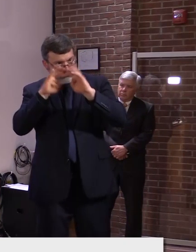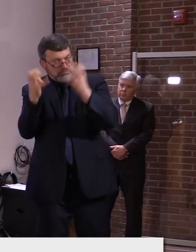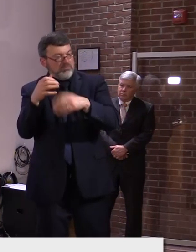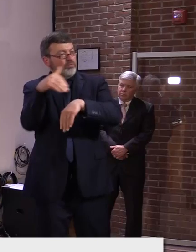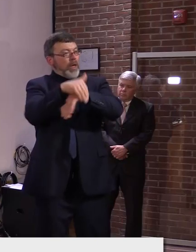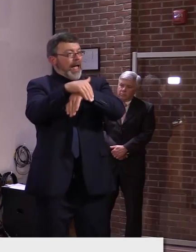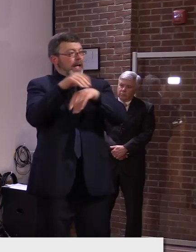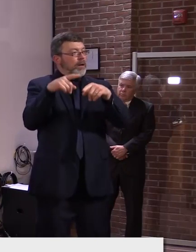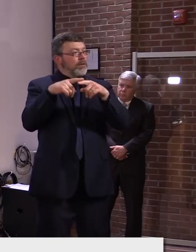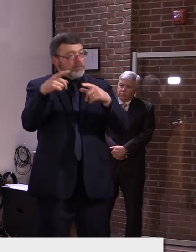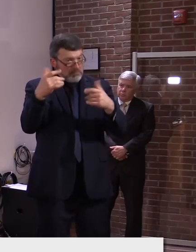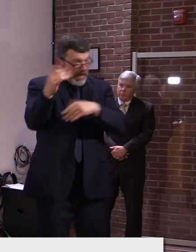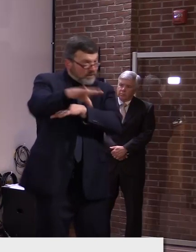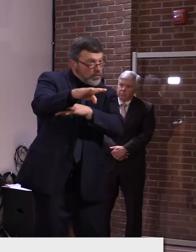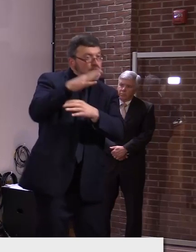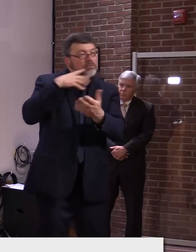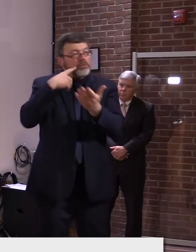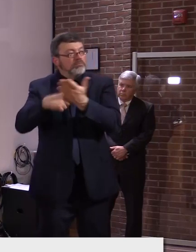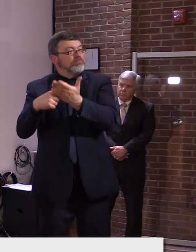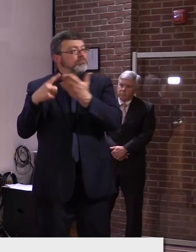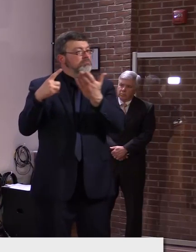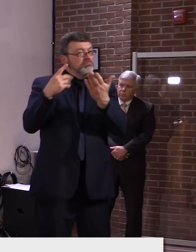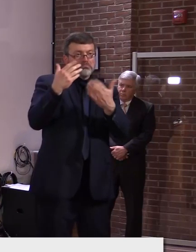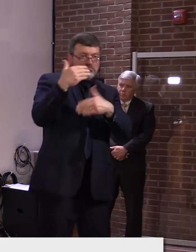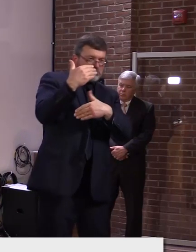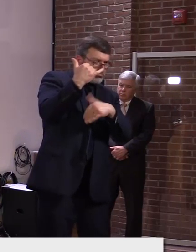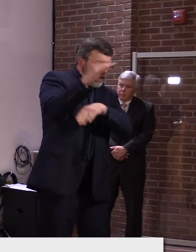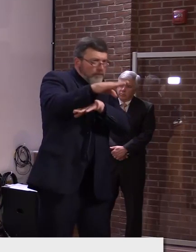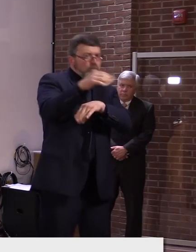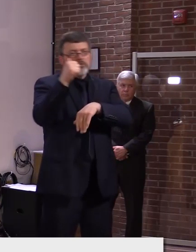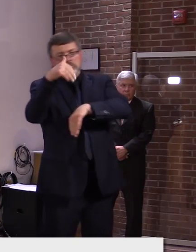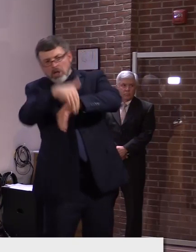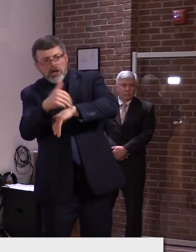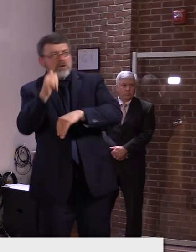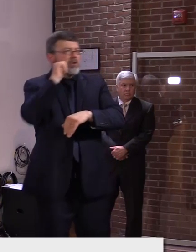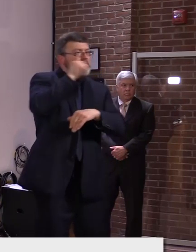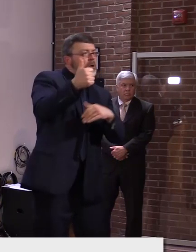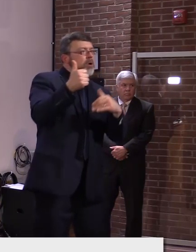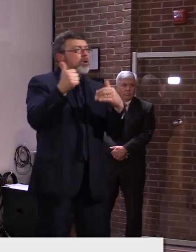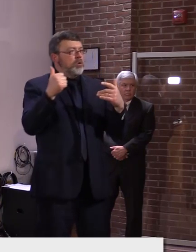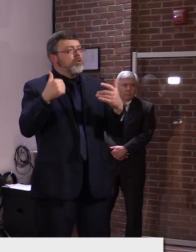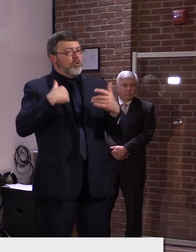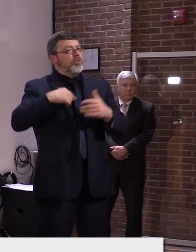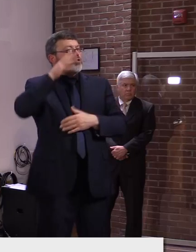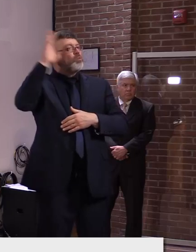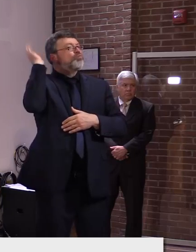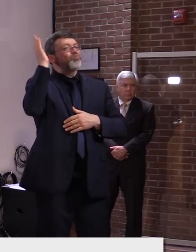adjourn this afternoon, tonight, or tomorrow. I'm just not sure, but we'll be ready. Right. Yes.